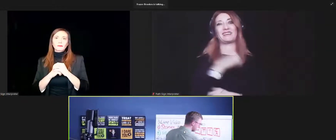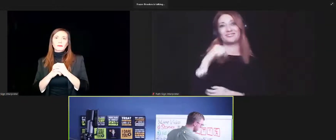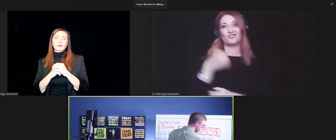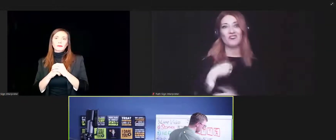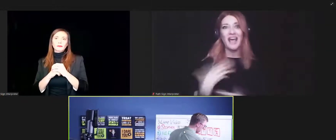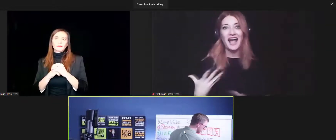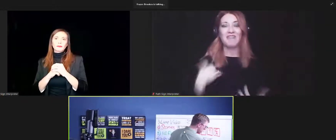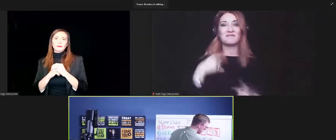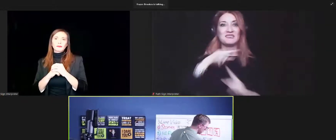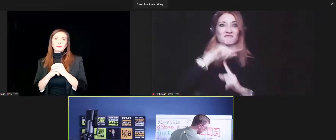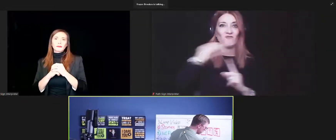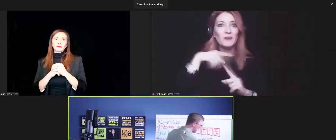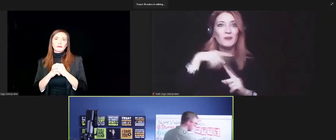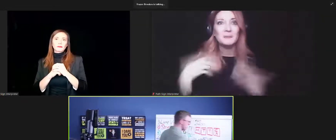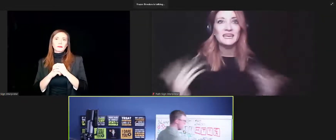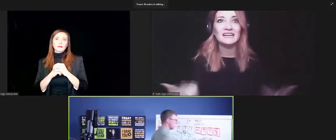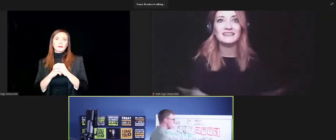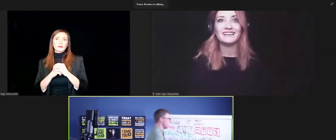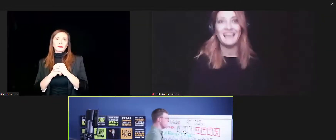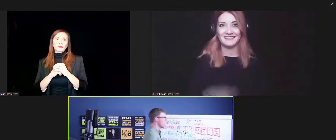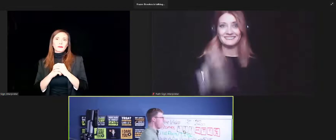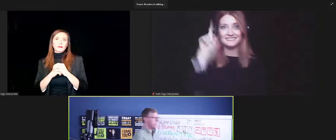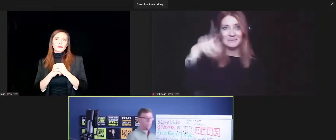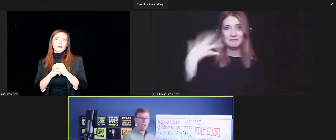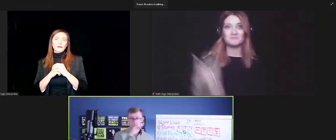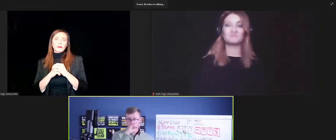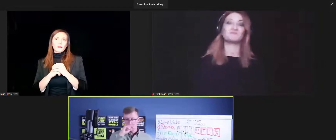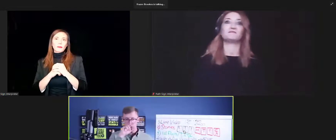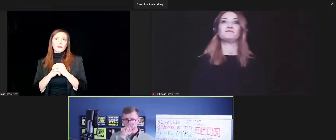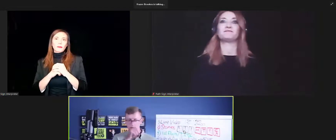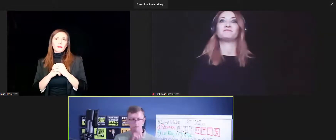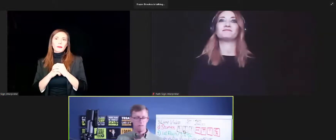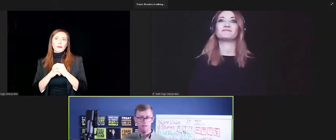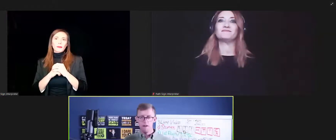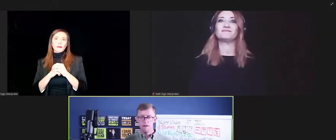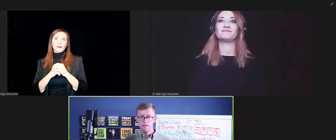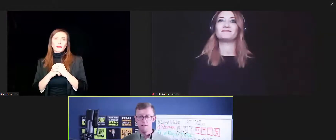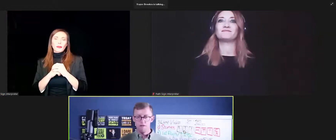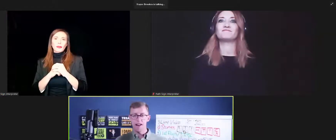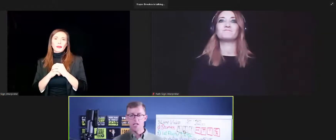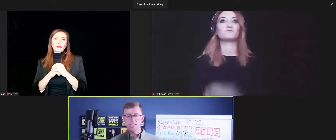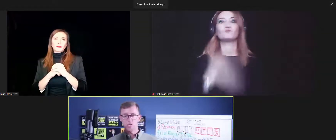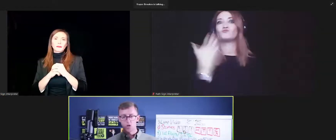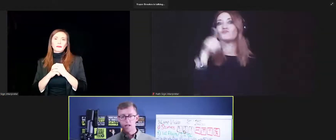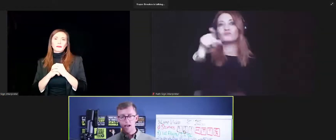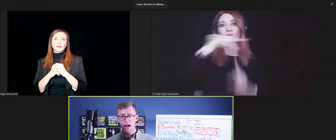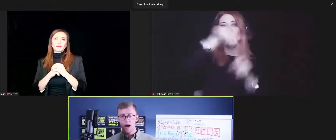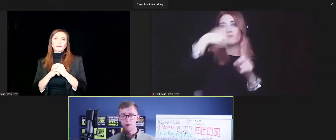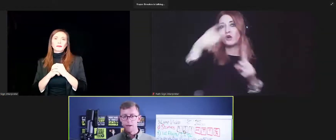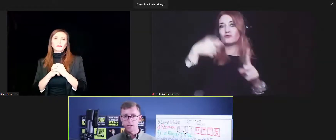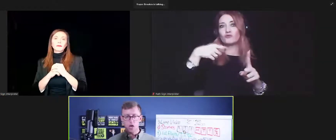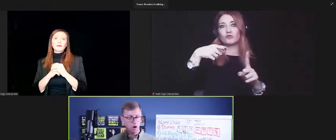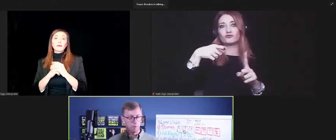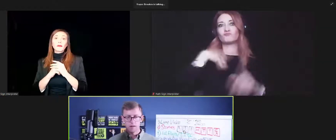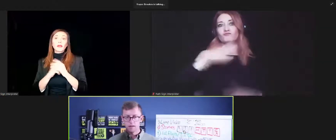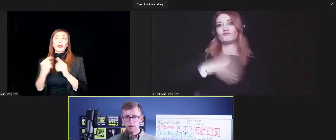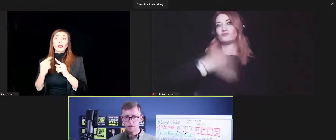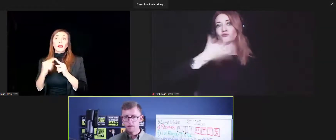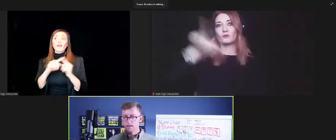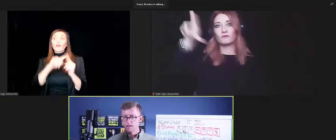Thursday, conversational, conversational, conversational. Friday, Saturday, Sunday. Friday, Saturday, Sunday, I'm going to mix it